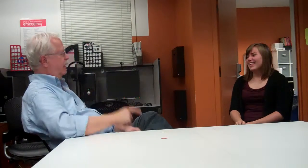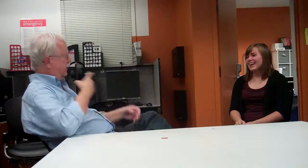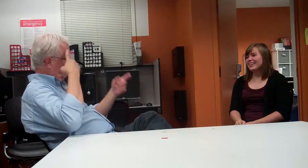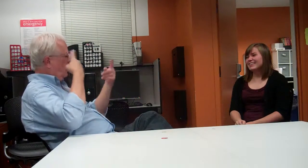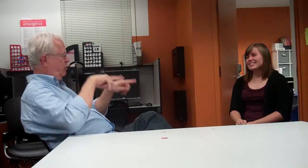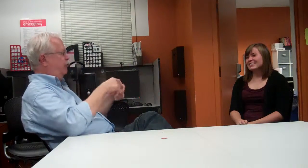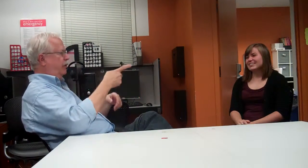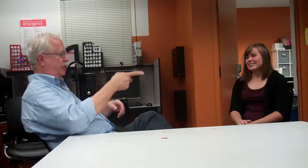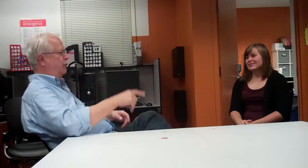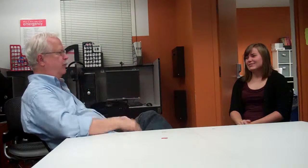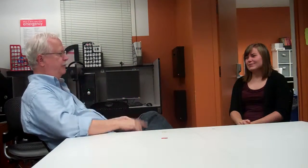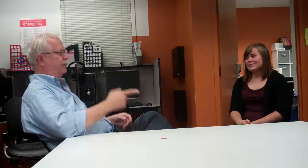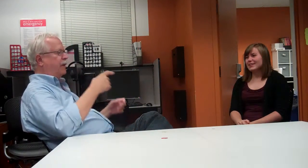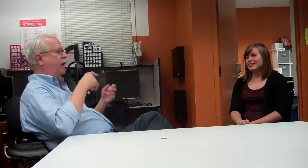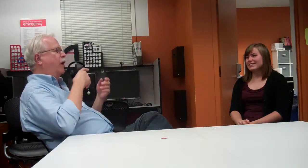I think it's strange, but I agree with you.